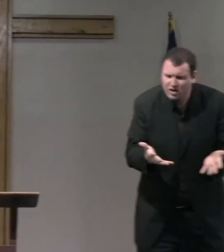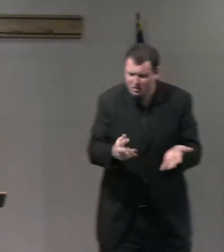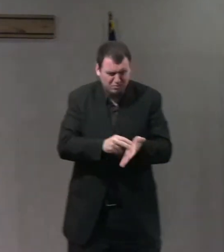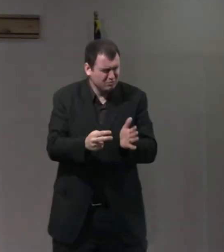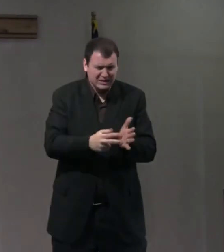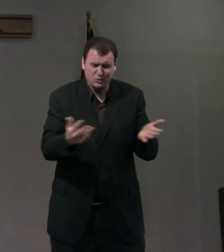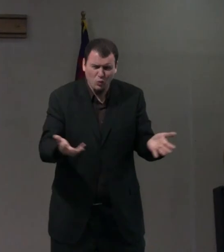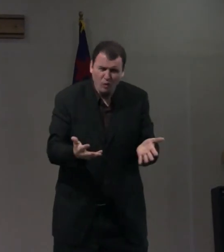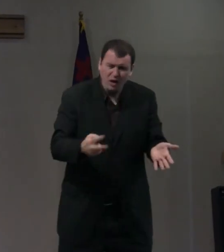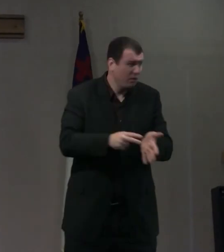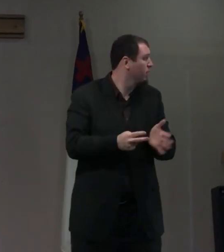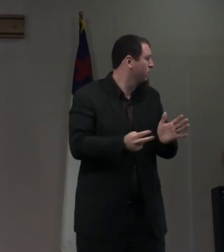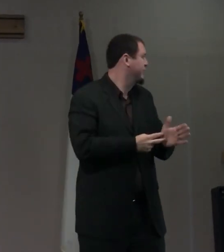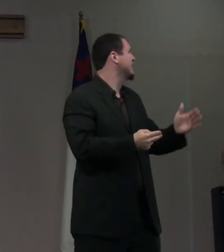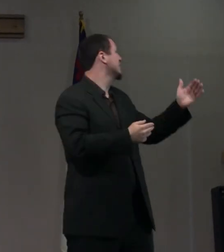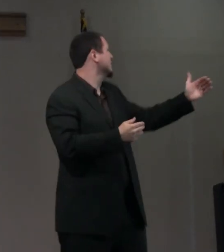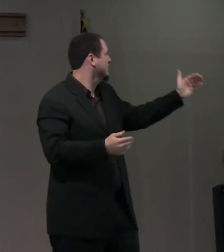Yes, but what does this mean?